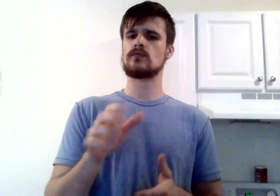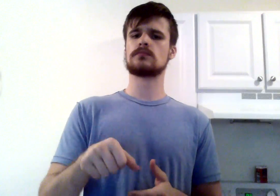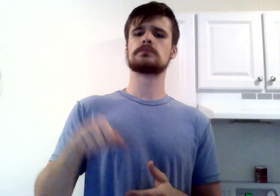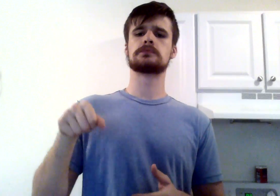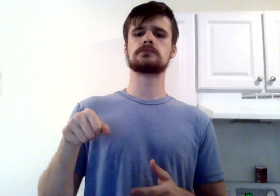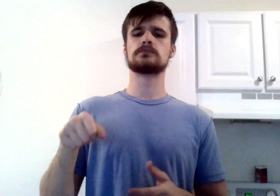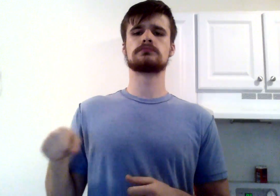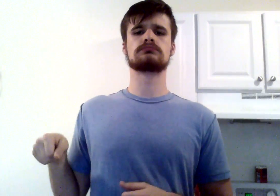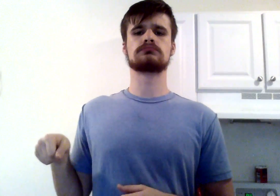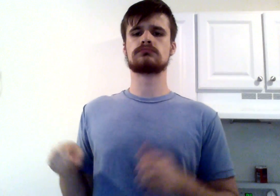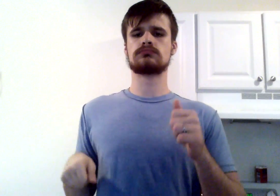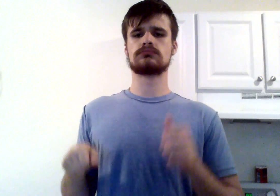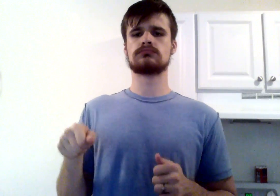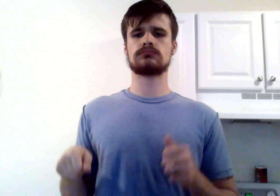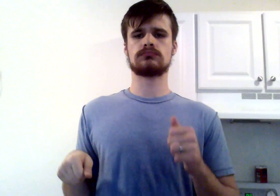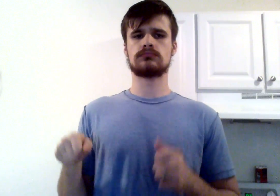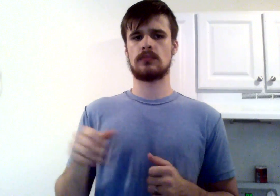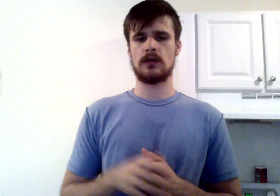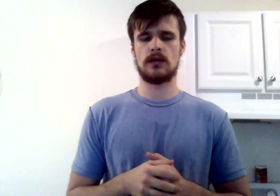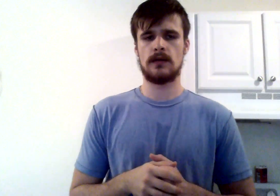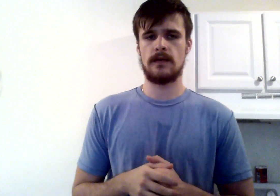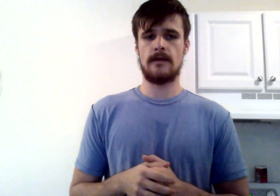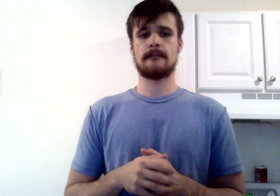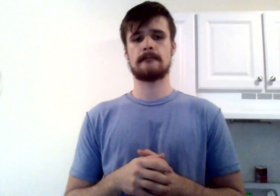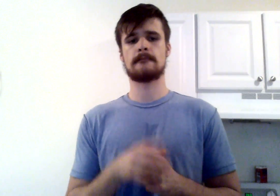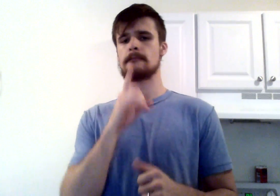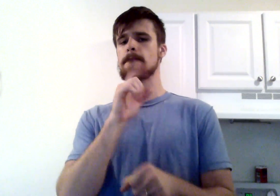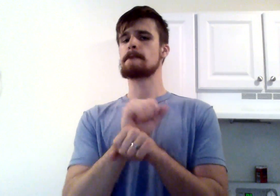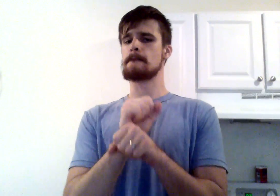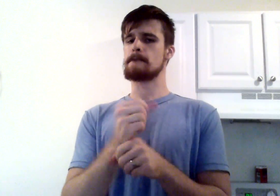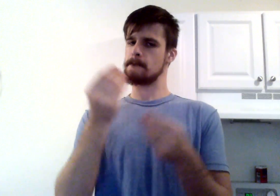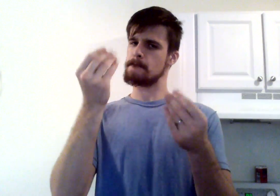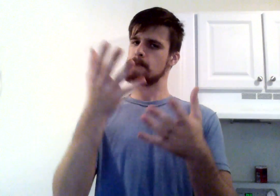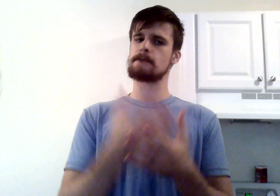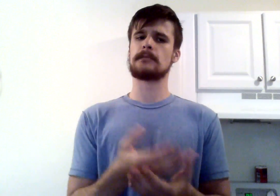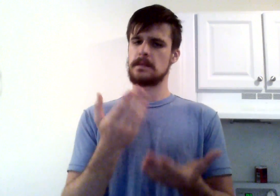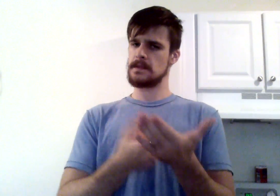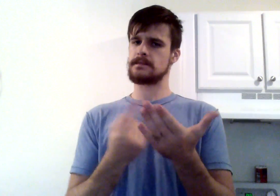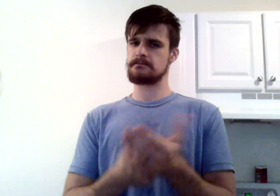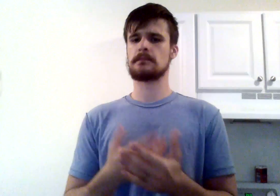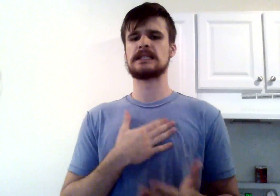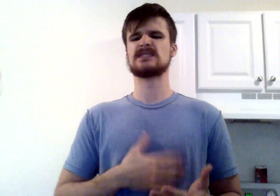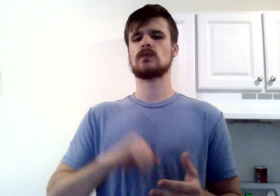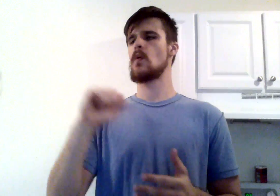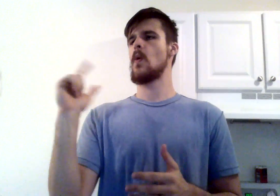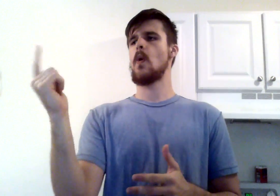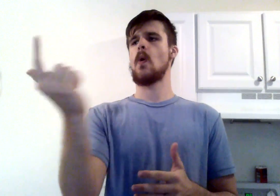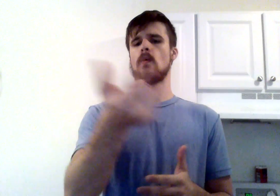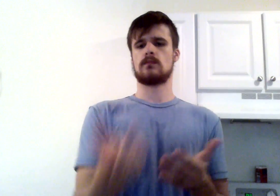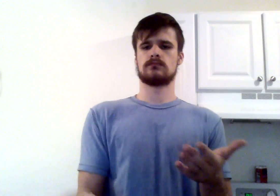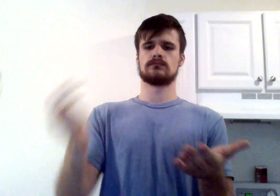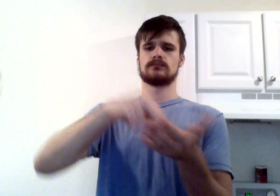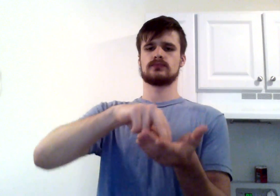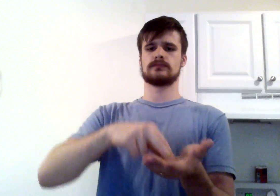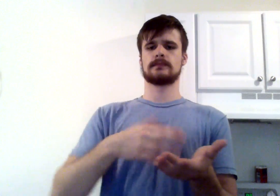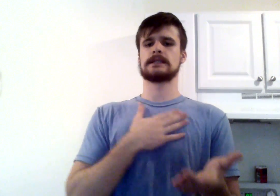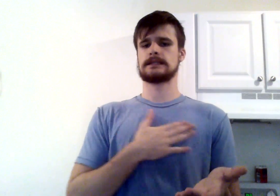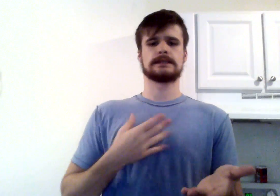up your voice. Actually, let me show you how to do that. Would you all like to stand up for a moment? I'm going to show you the